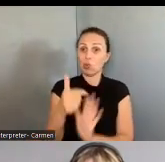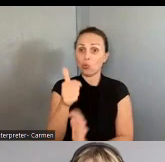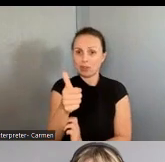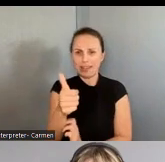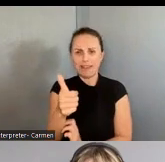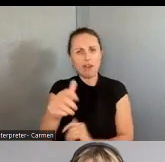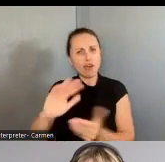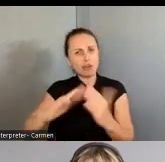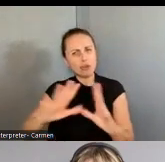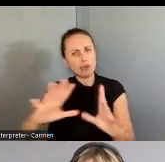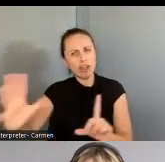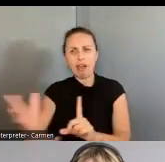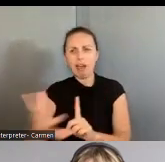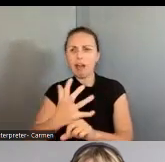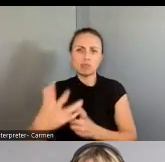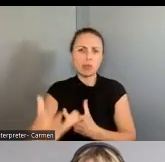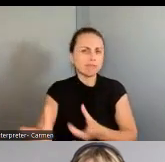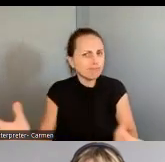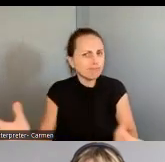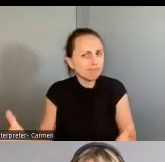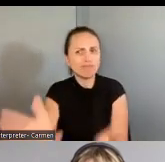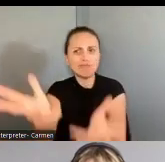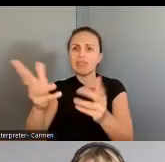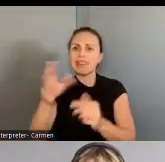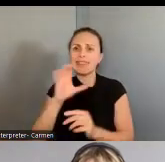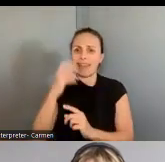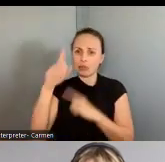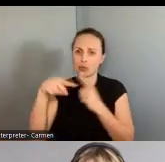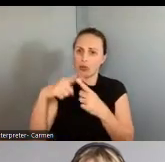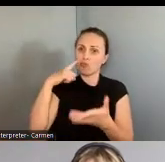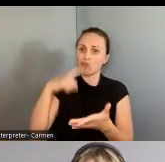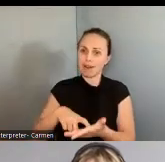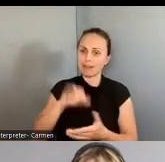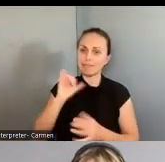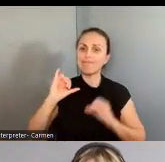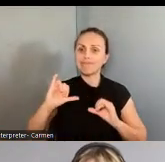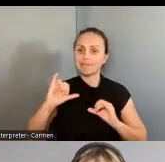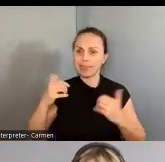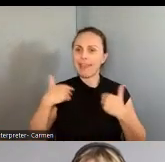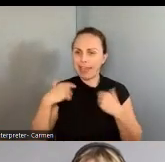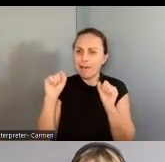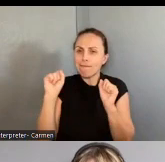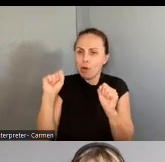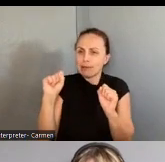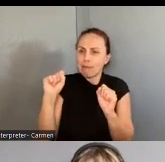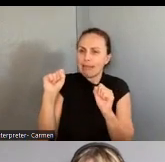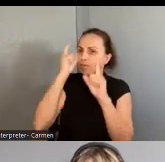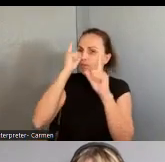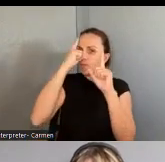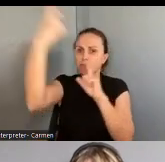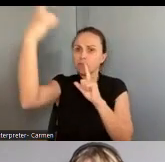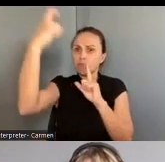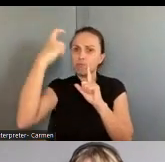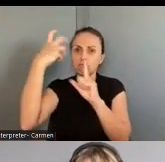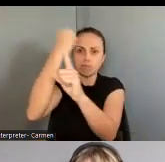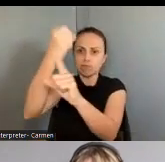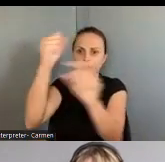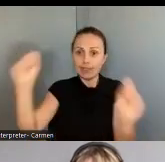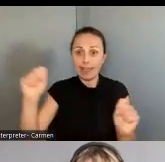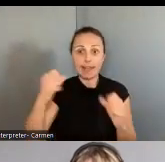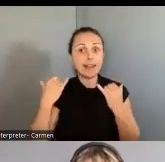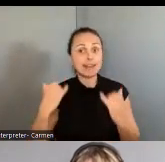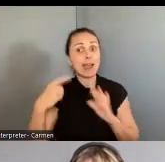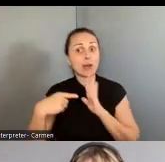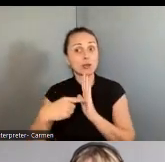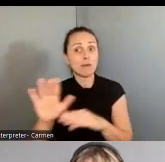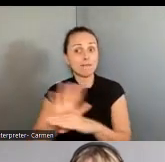community around you will encourage you. And that's when you'll recognize that the possibilities are limitless. At this moment, I'd like to share a video with